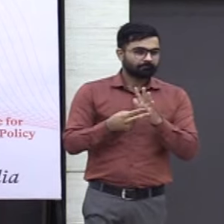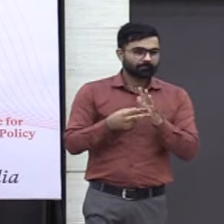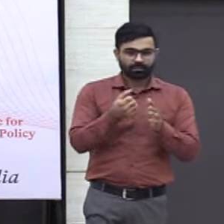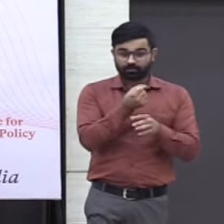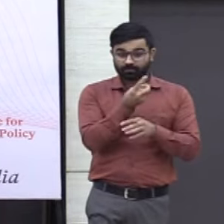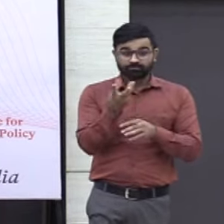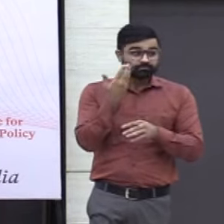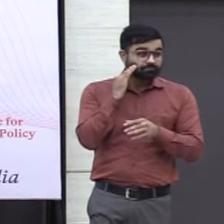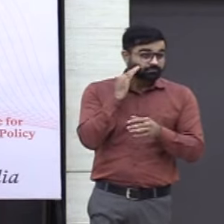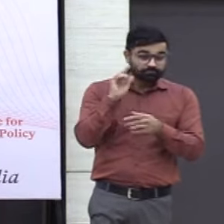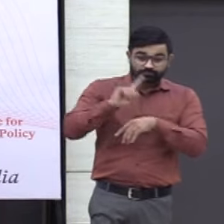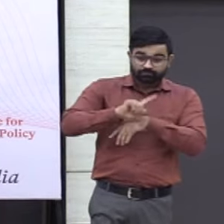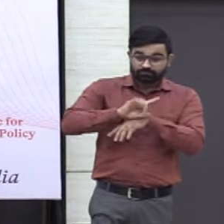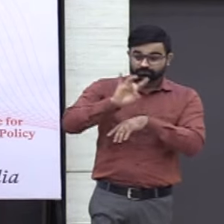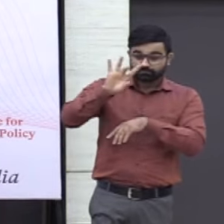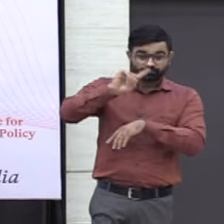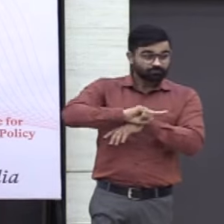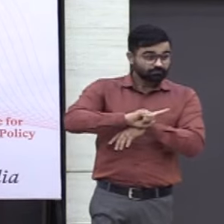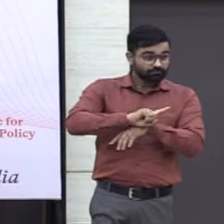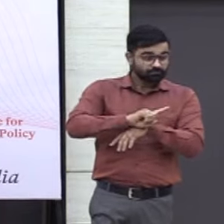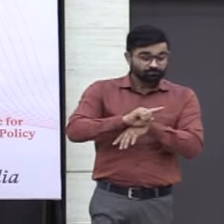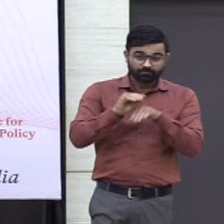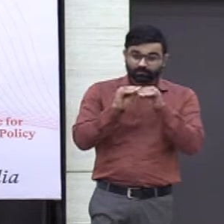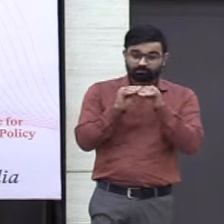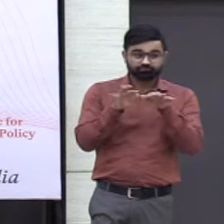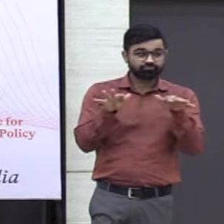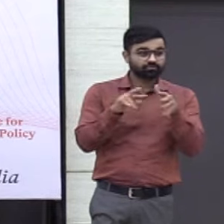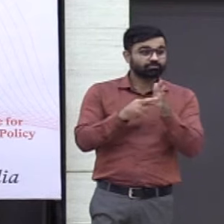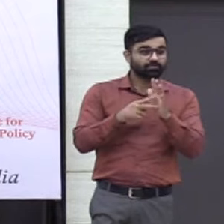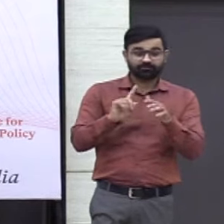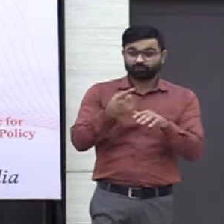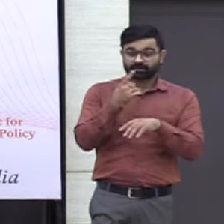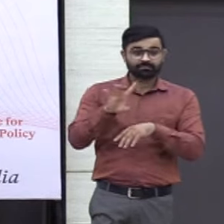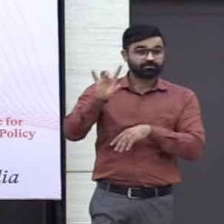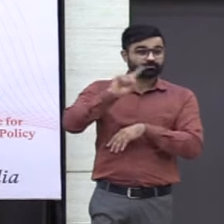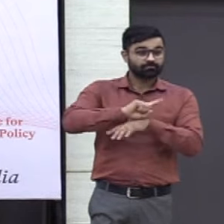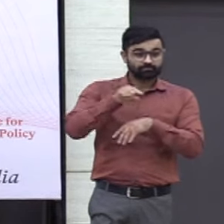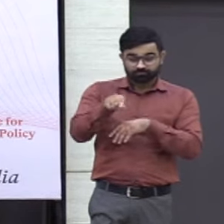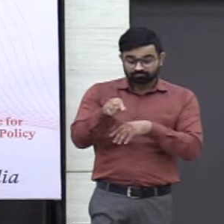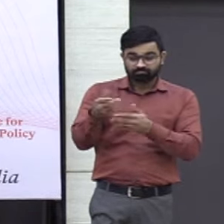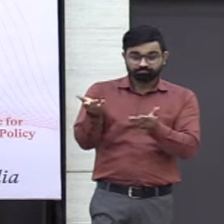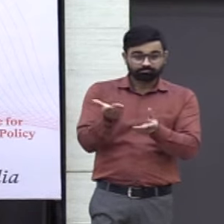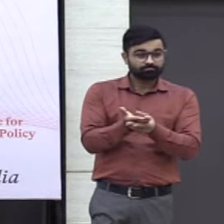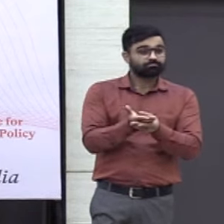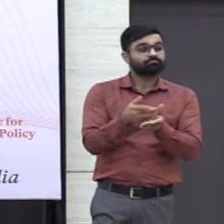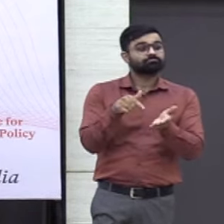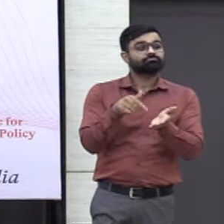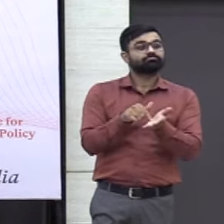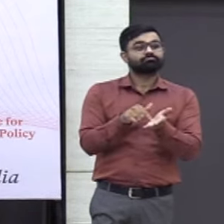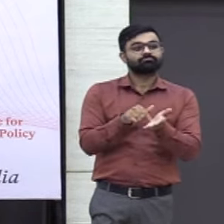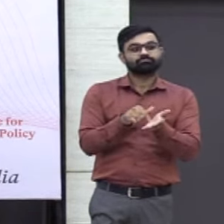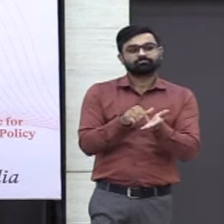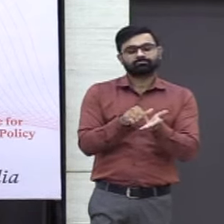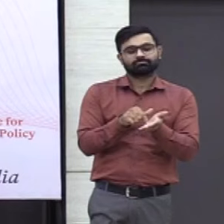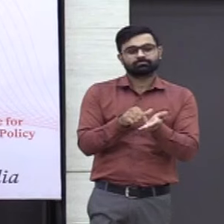number of days, that is 15 days, can be spread over, instead of the first 15 days, can be spread over to